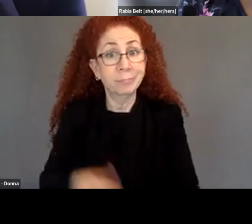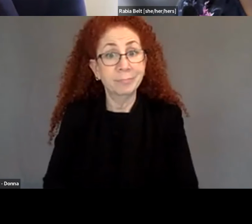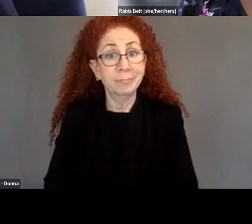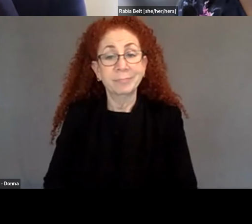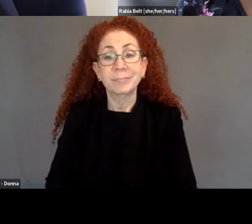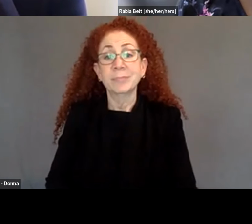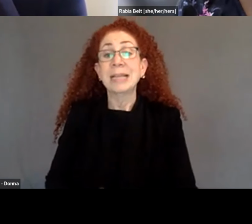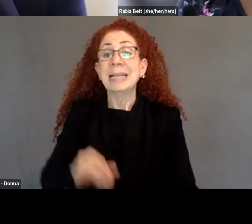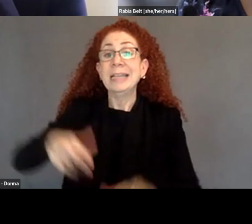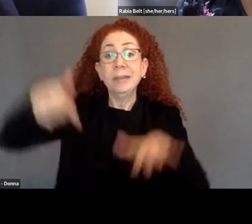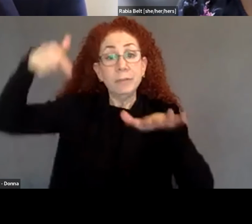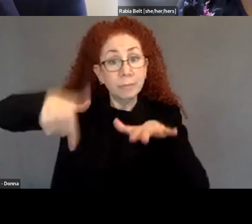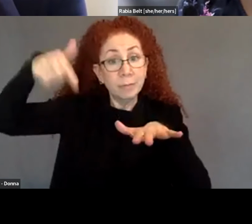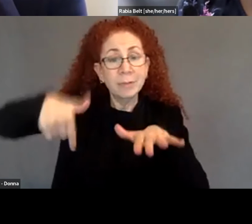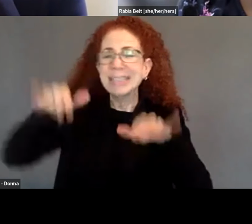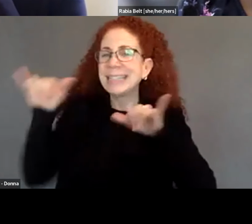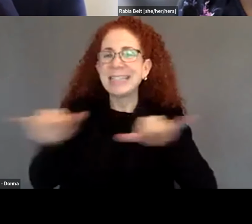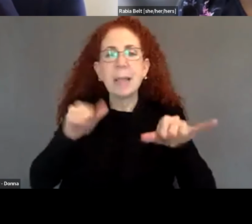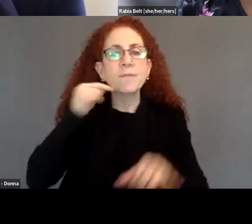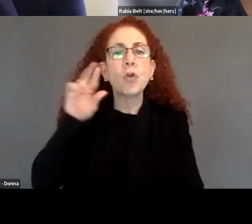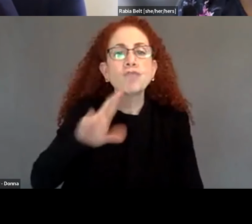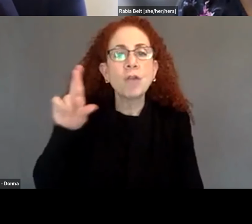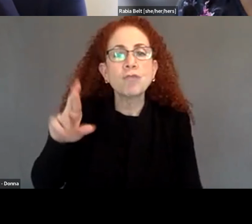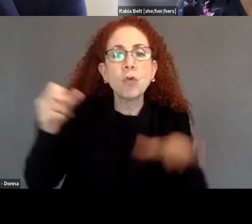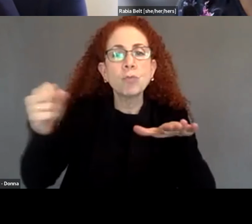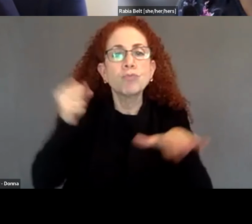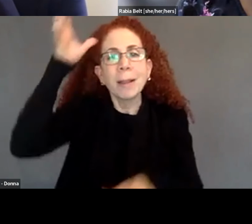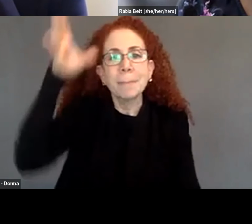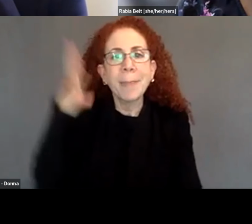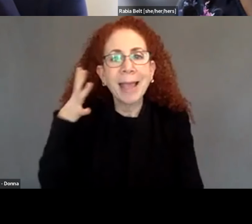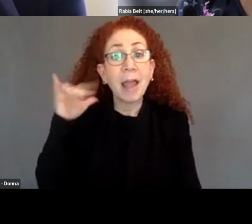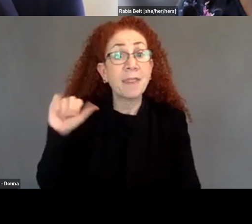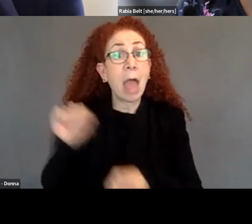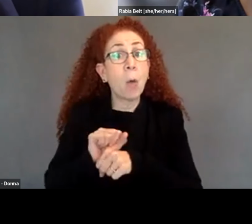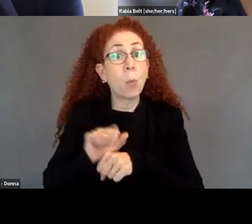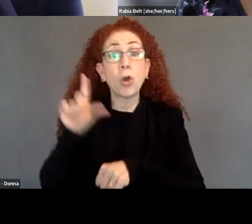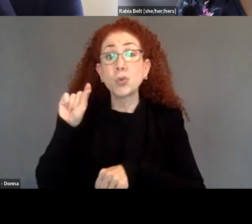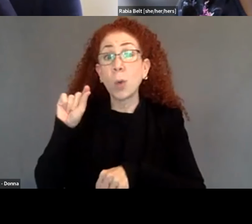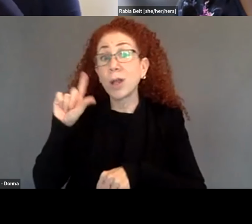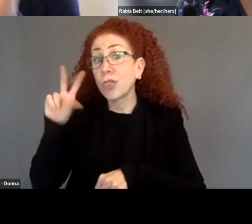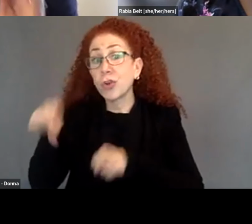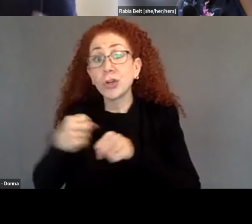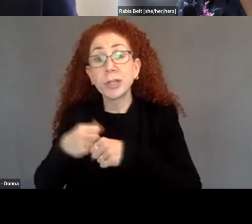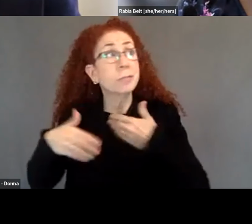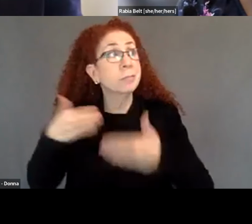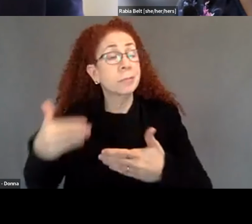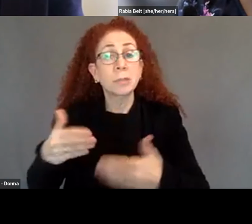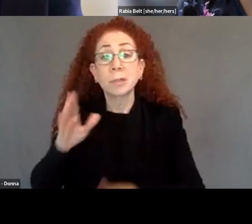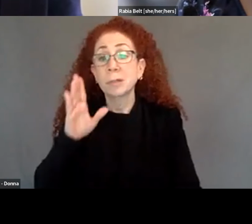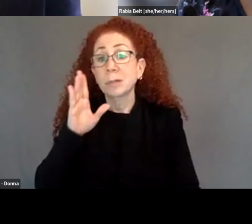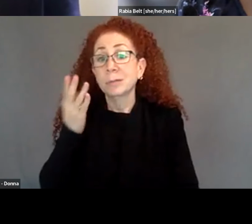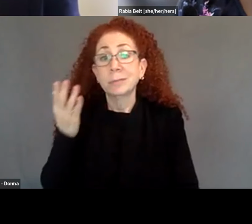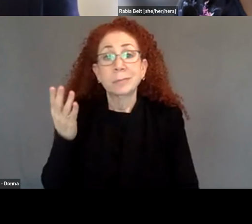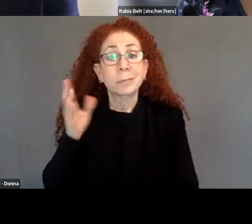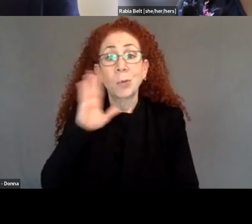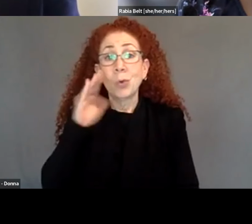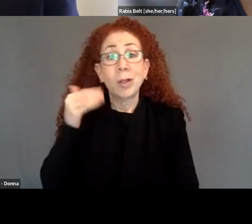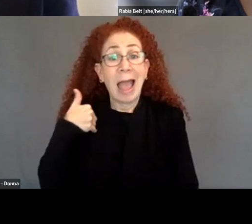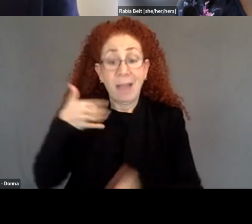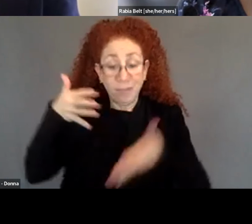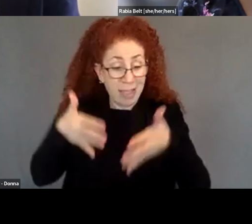been a machinist, this is true for railroad brakemen as well. If you've done that work for 20 or 30 years, you're going to only have, you know, 7 or 8